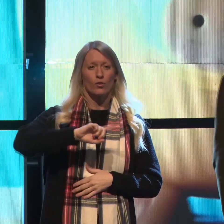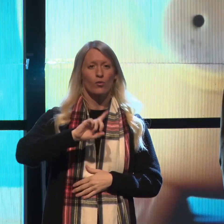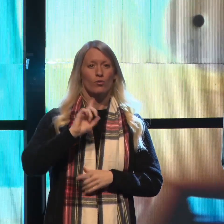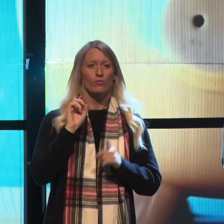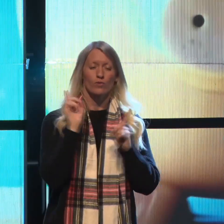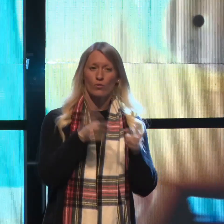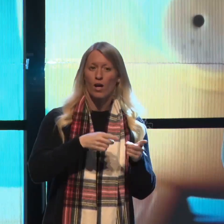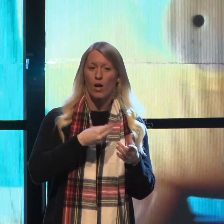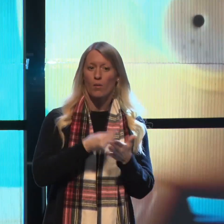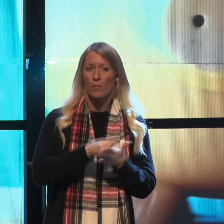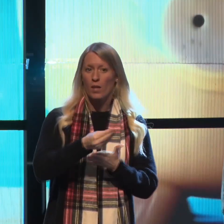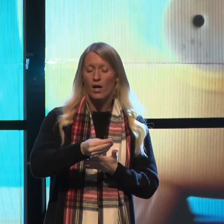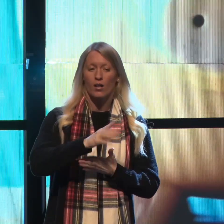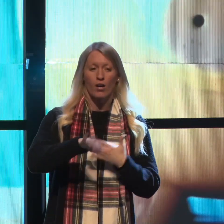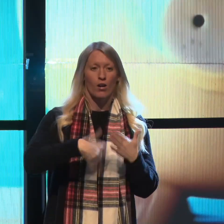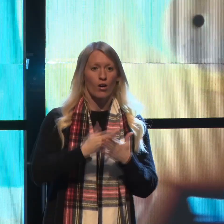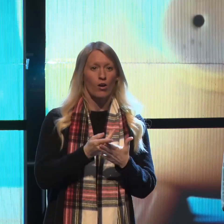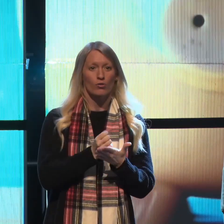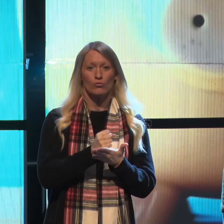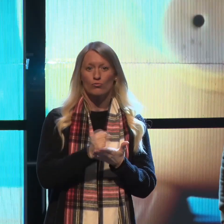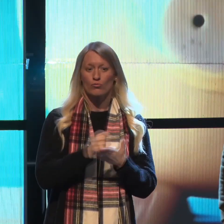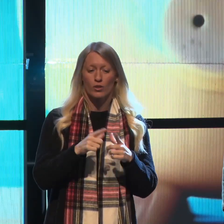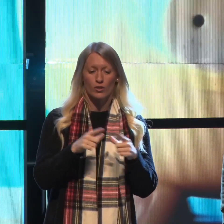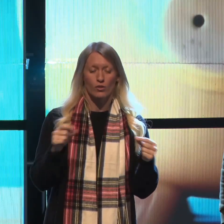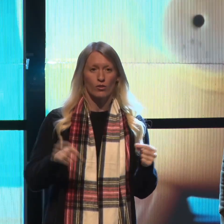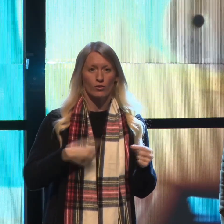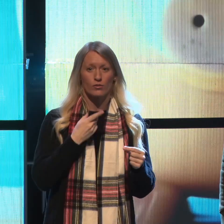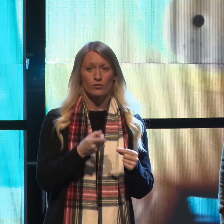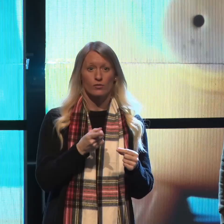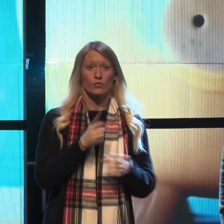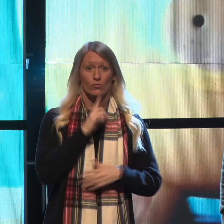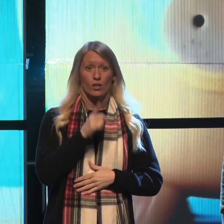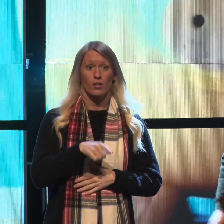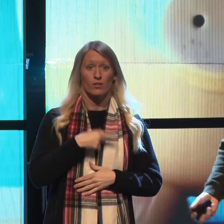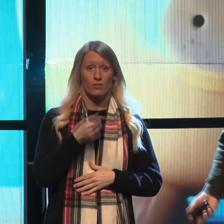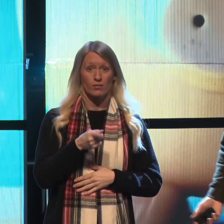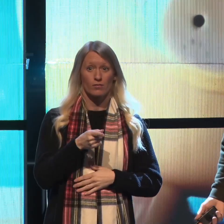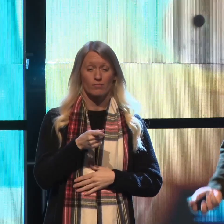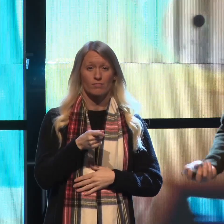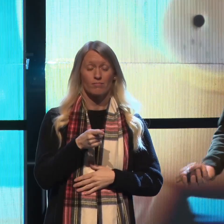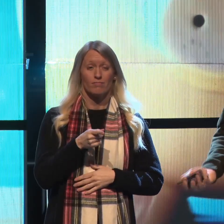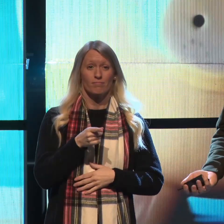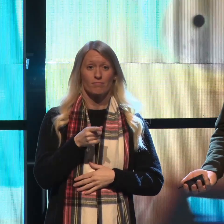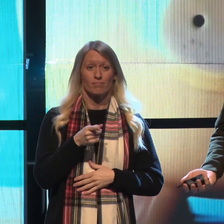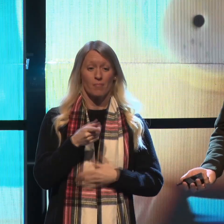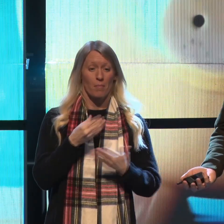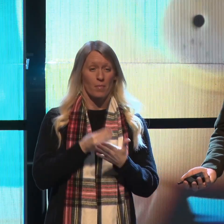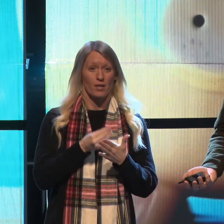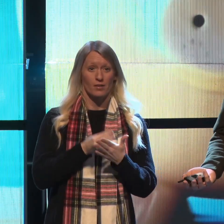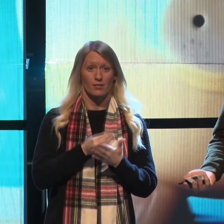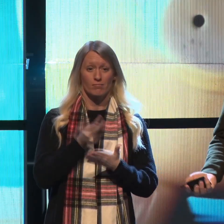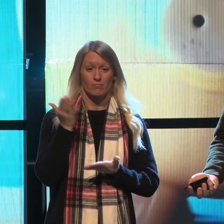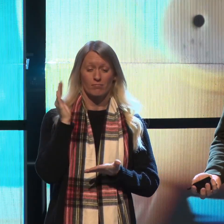credit cards, there's a realistic possibility you're going to need a bankruptcy attorney. That's just the truth of